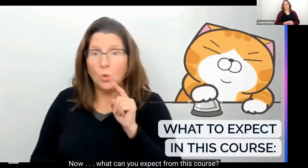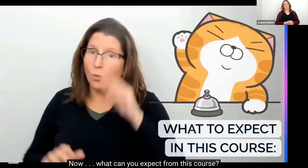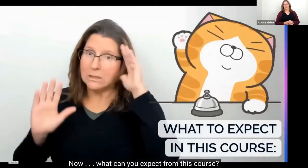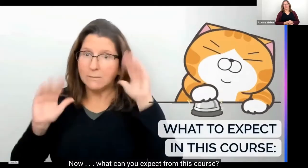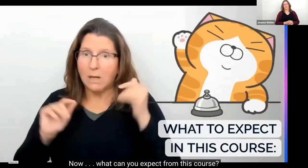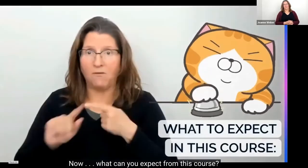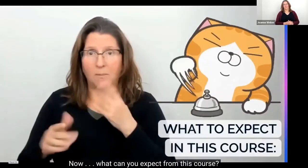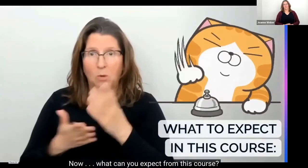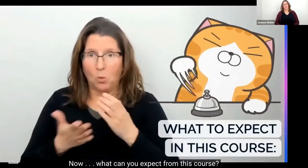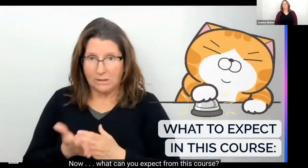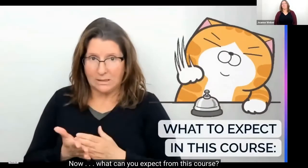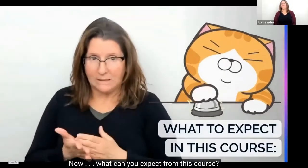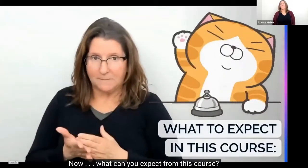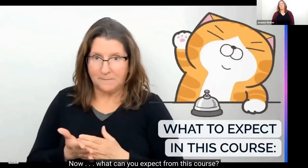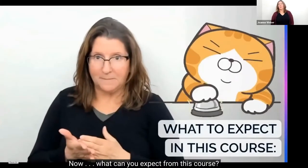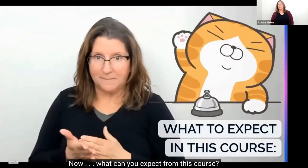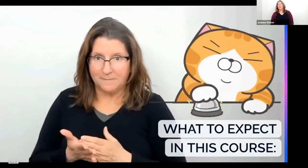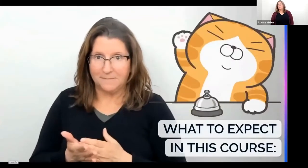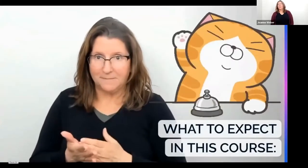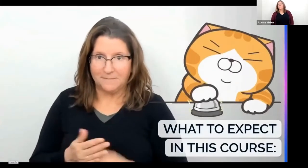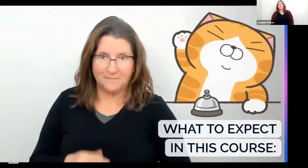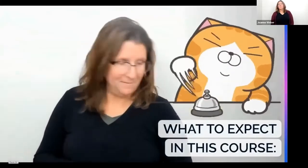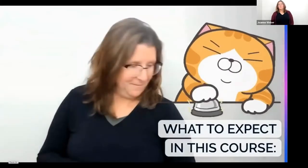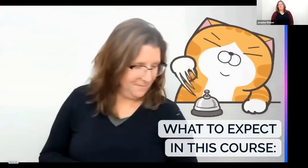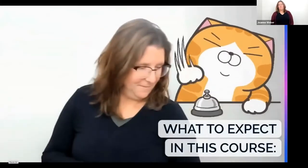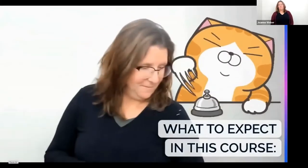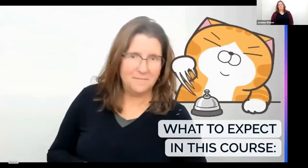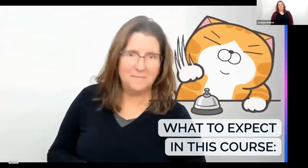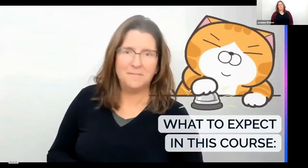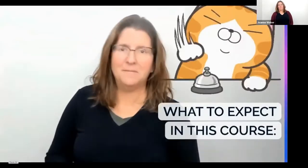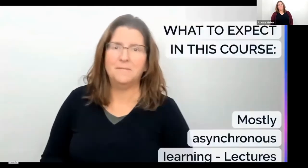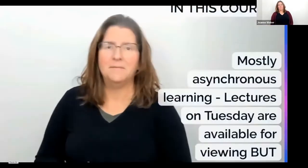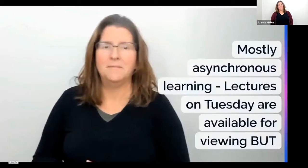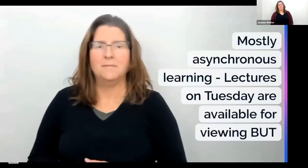Now, what can you expect from this course?